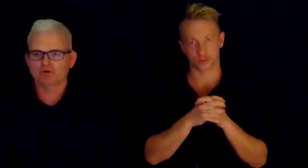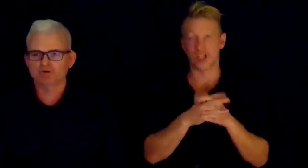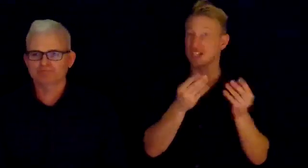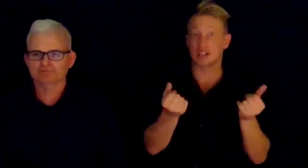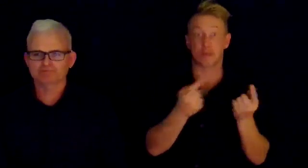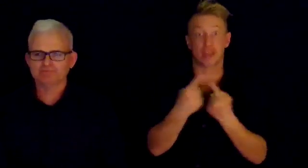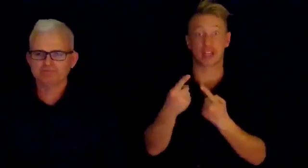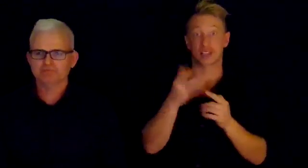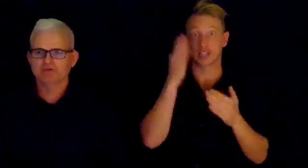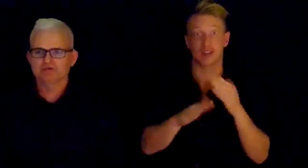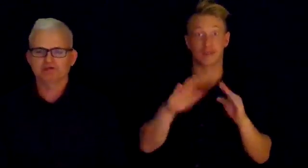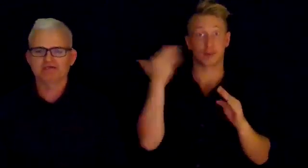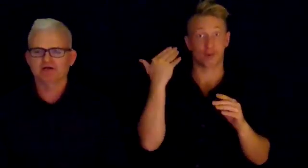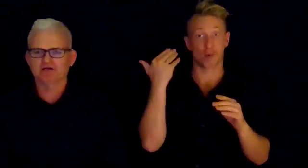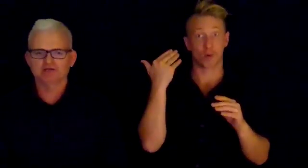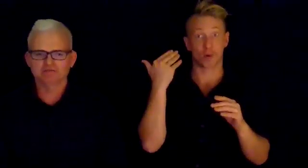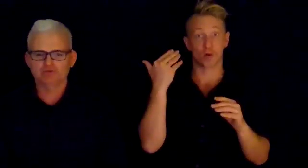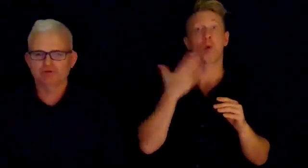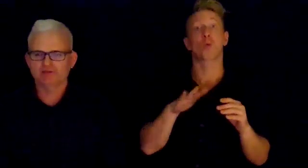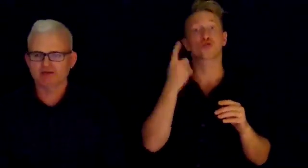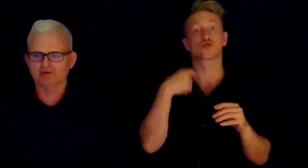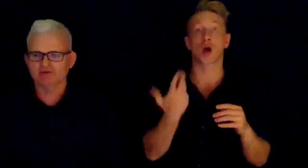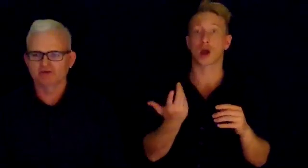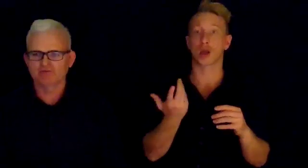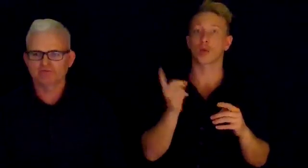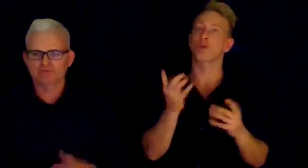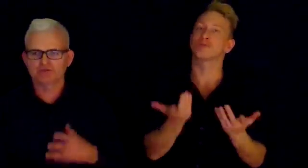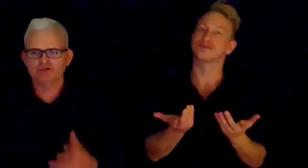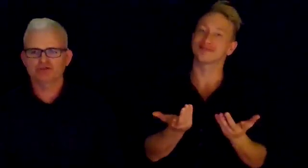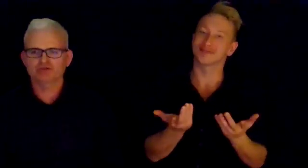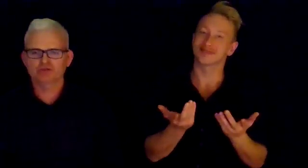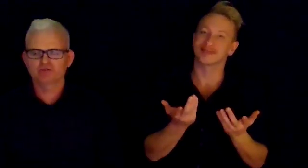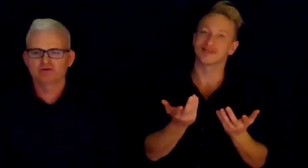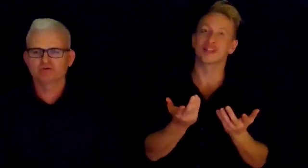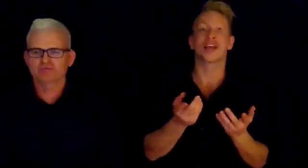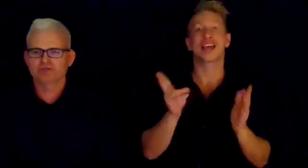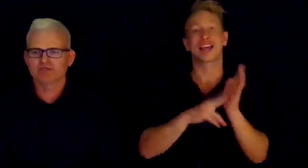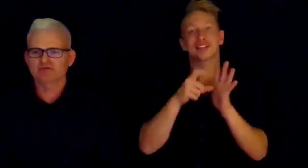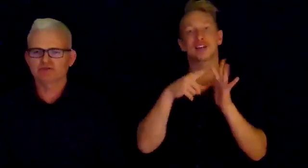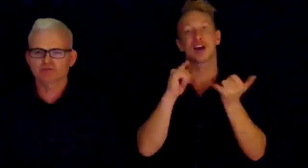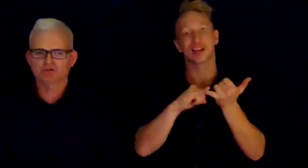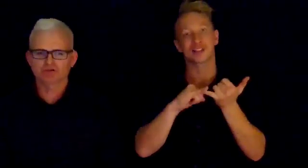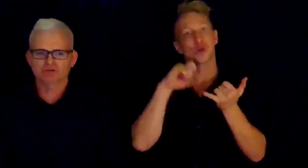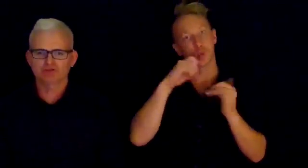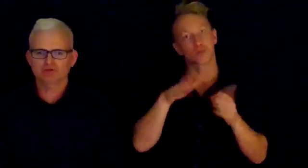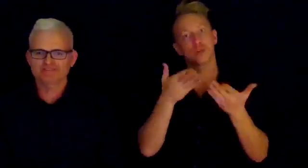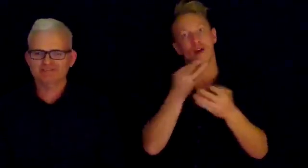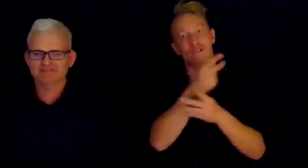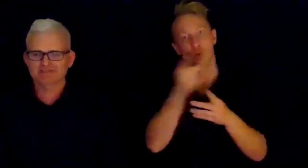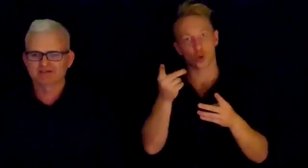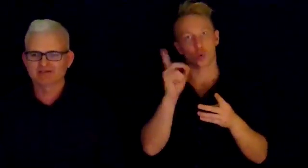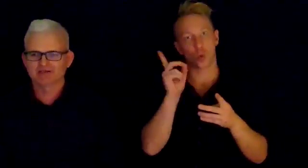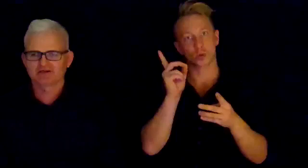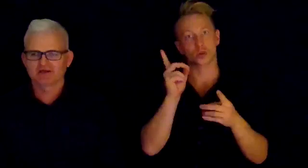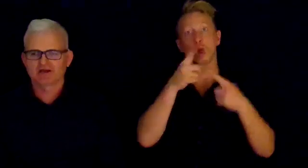done before. The NDIS will bring that to you, with giving you more